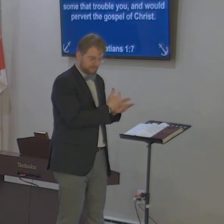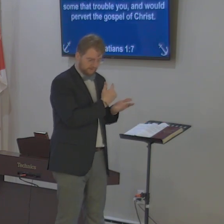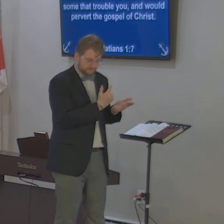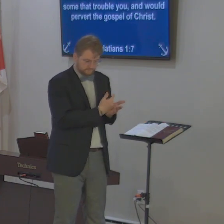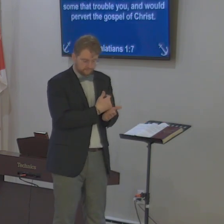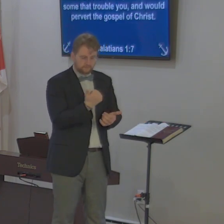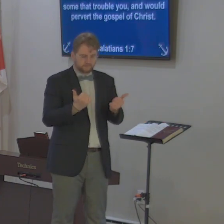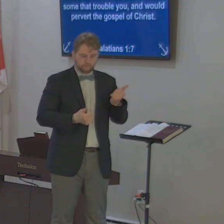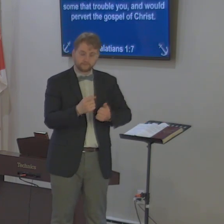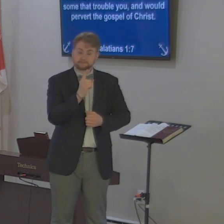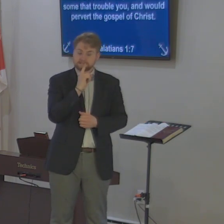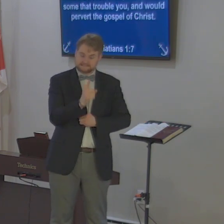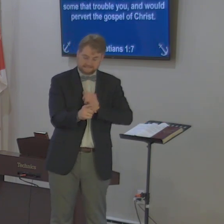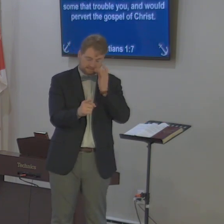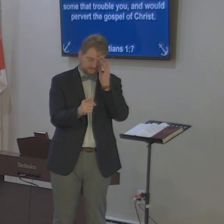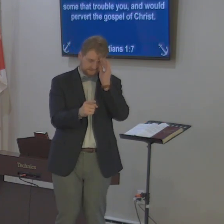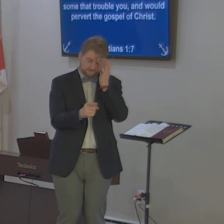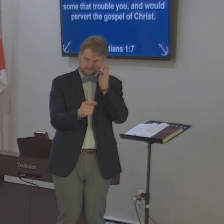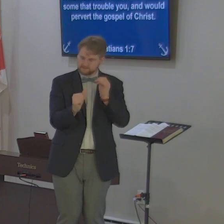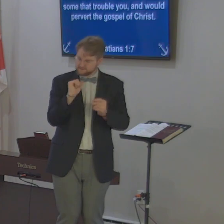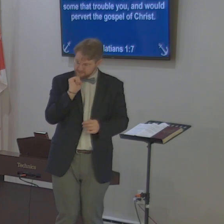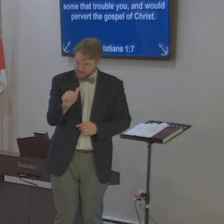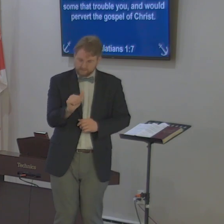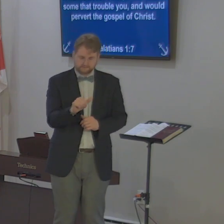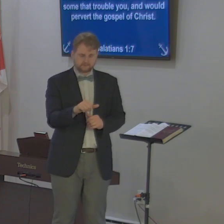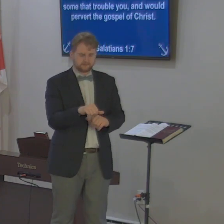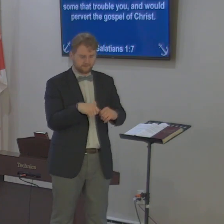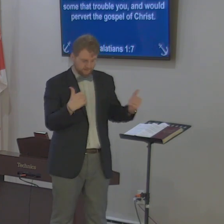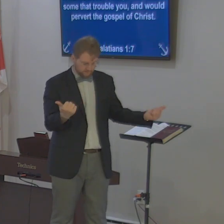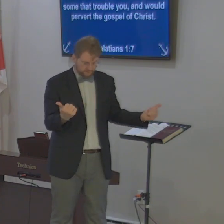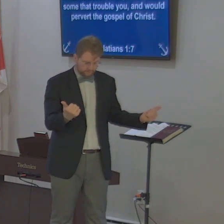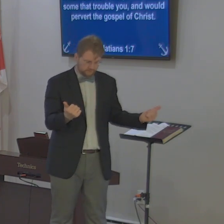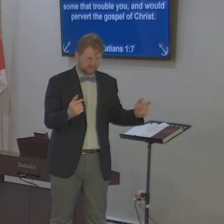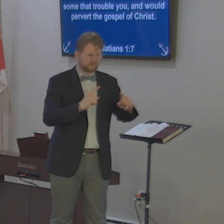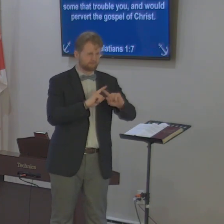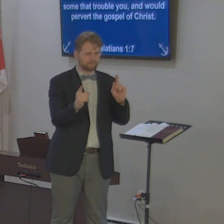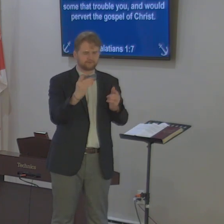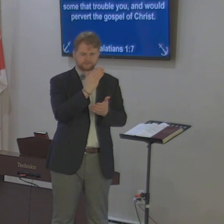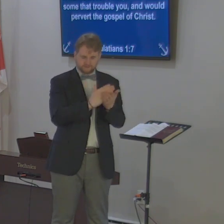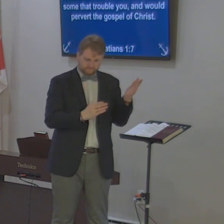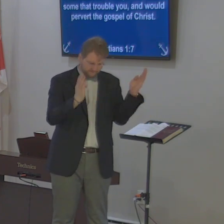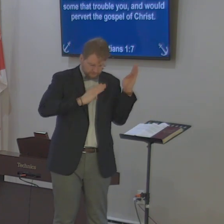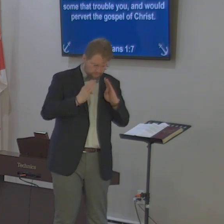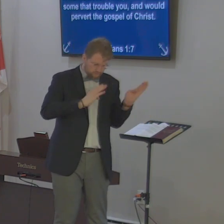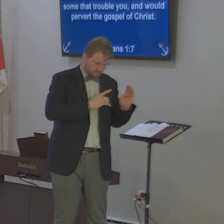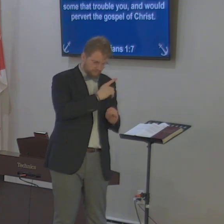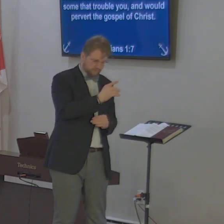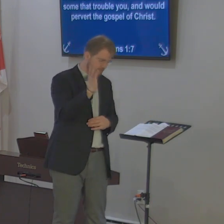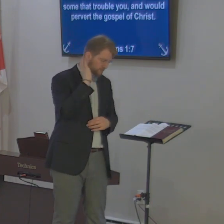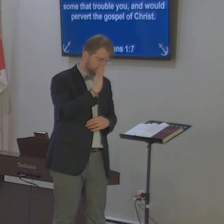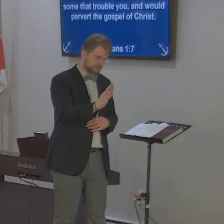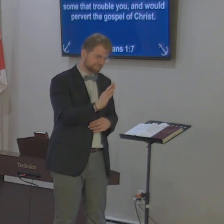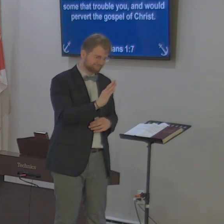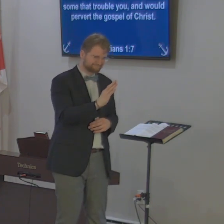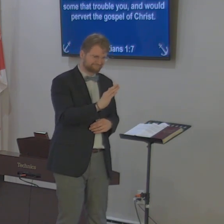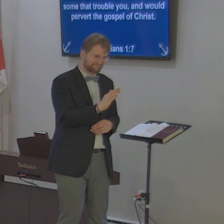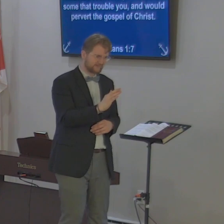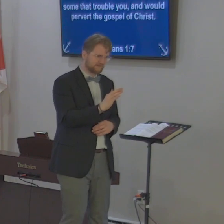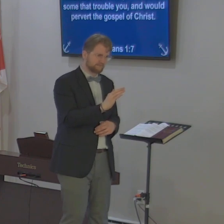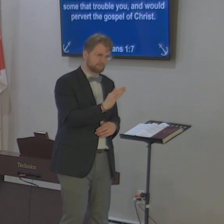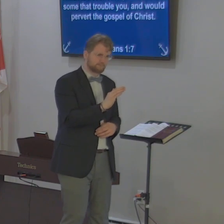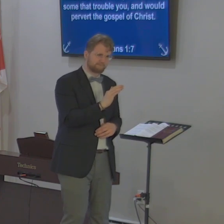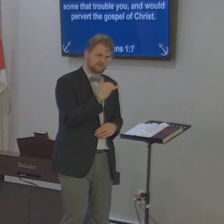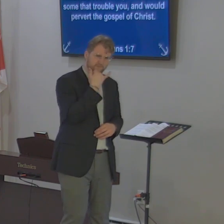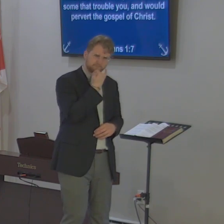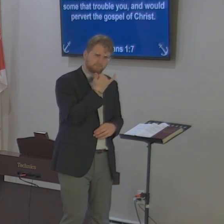is, what? Not another. But there be some that trouble you and would pervert the gospel of